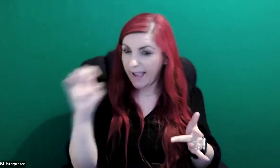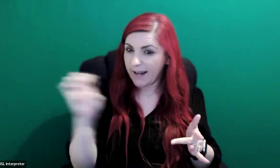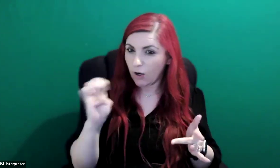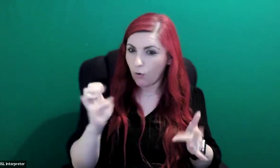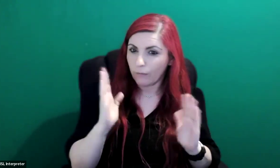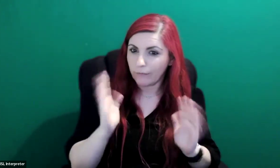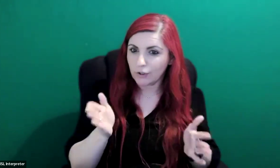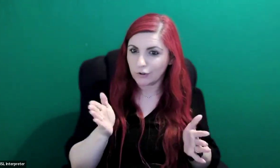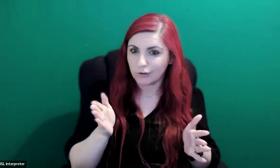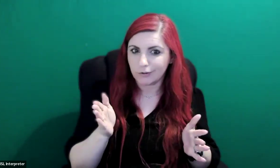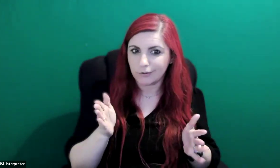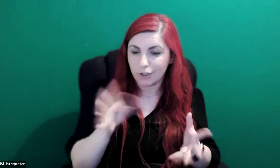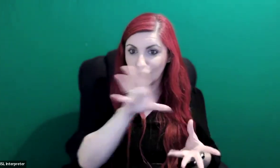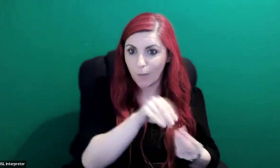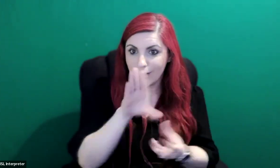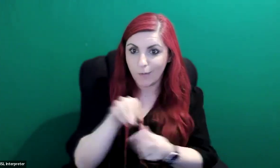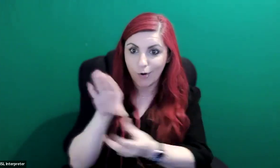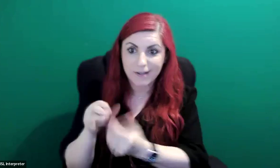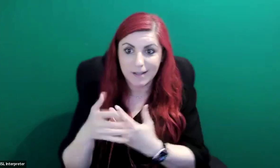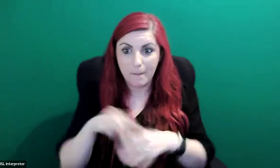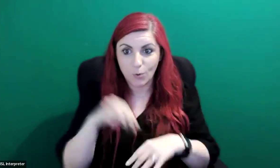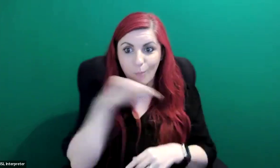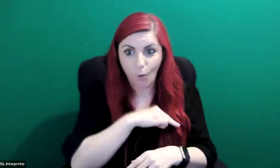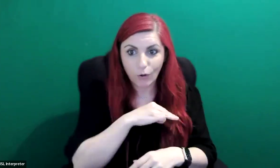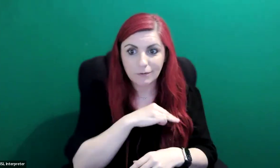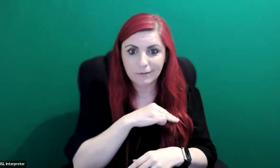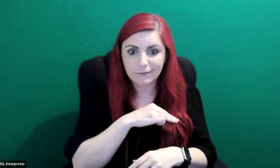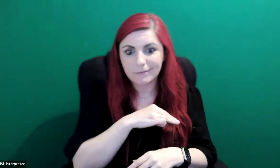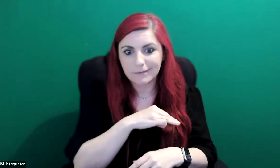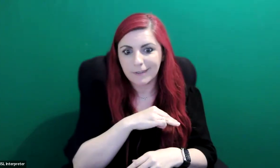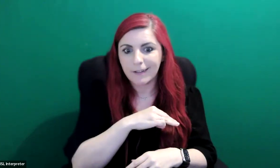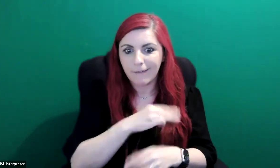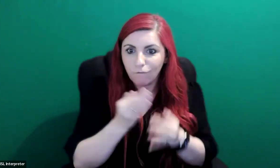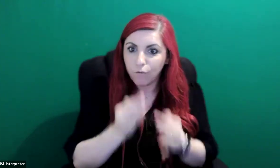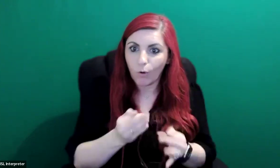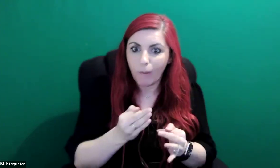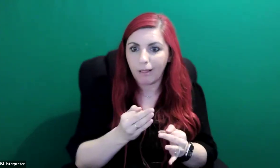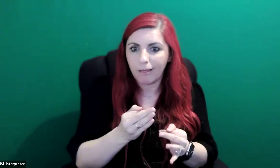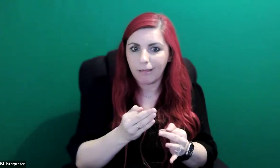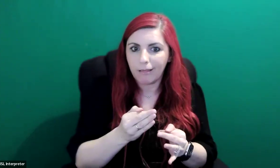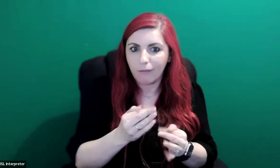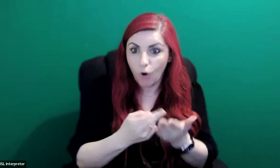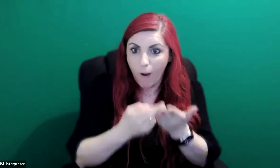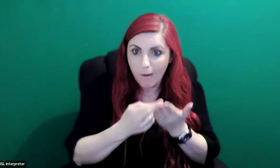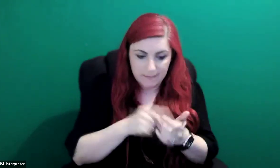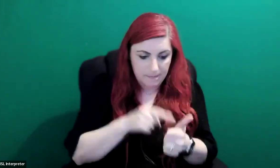already wonderfully summarized the most important formal requirements. That is the word limit, the